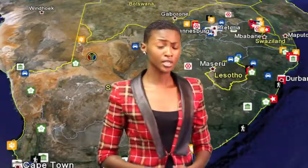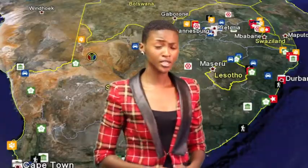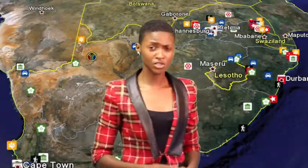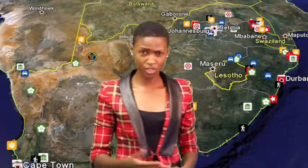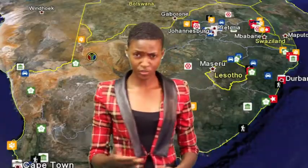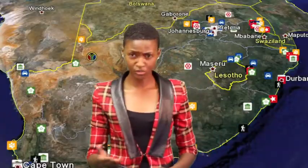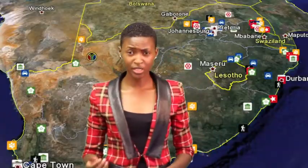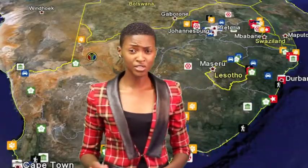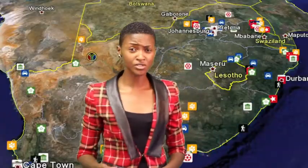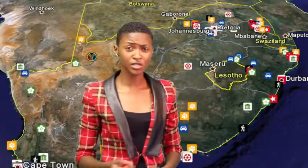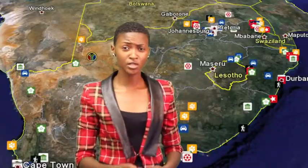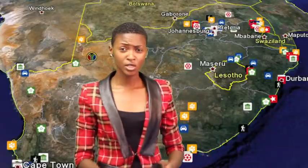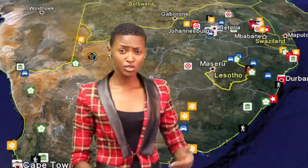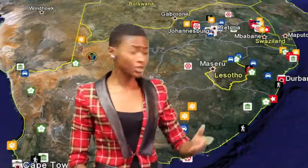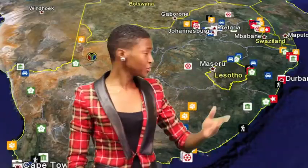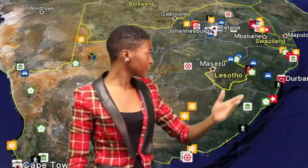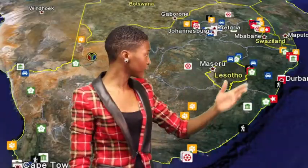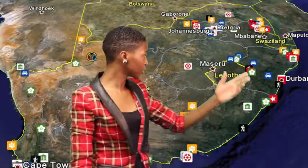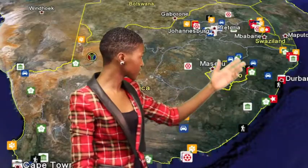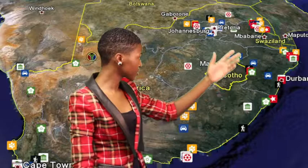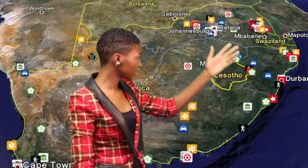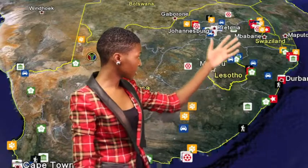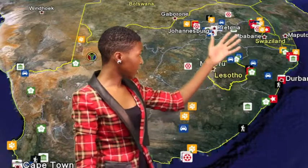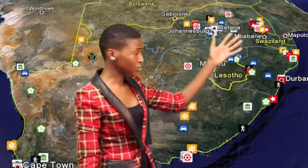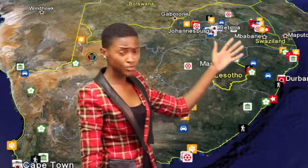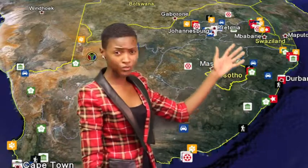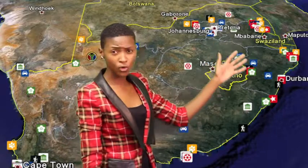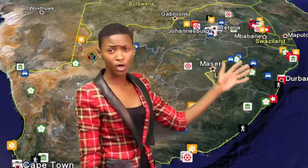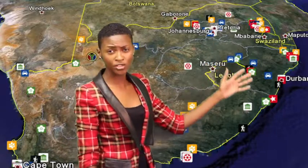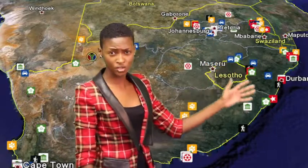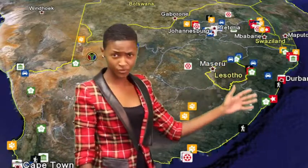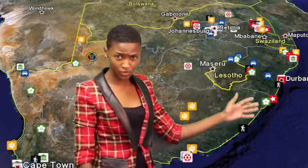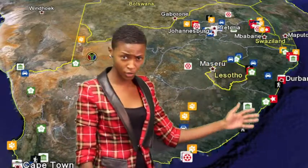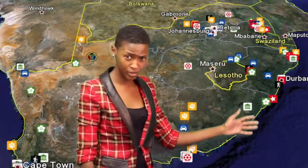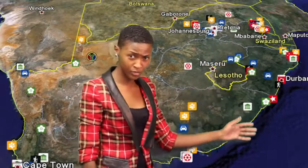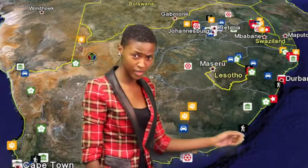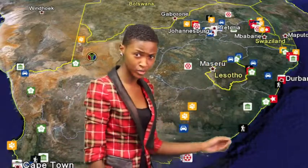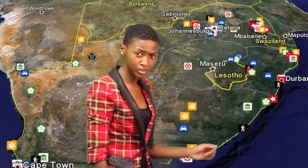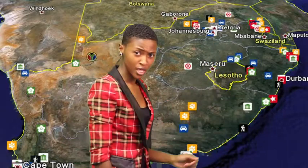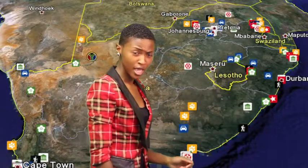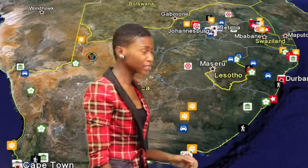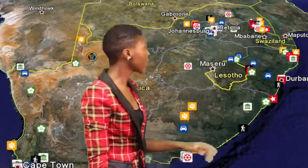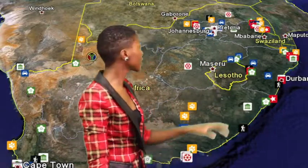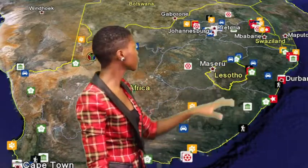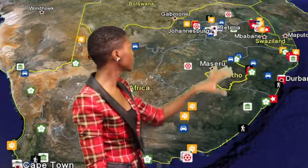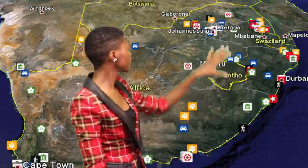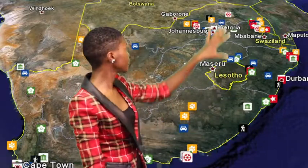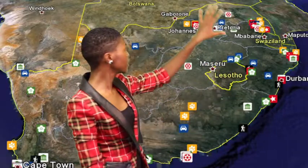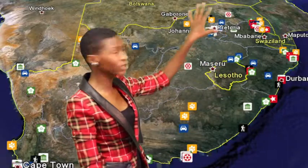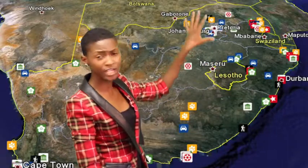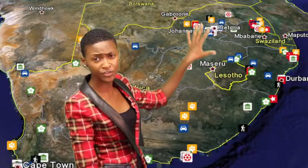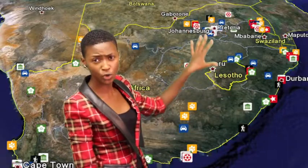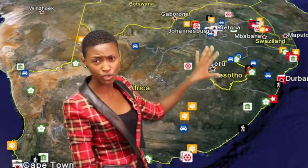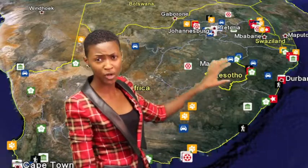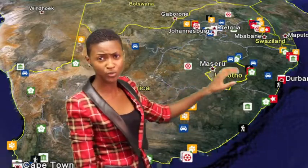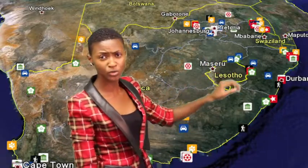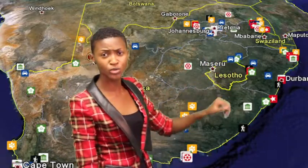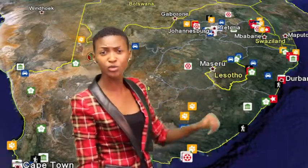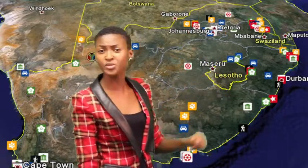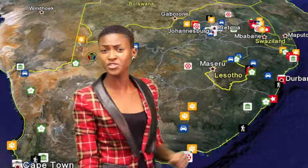ladies and gentlemen, please turn your focus onto the forecast of the Holy Bible. And as we will be looking at the Holy Bible, we will be